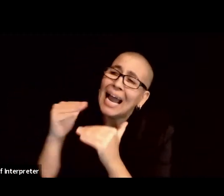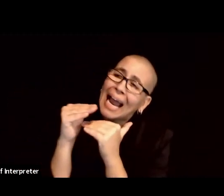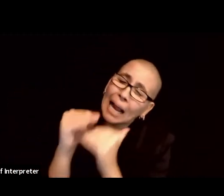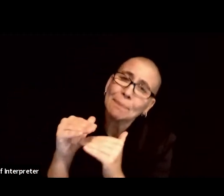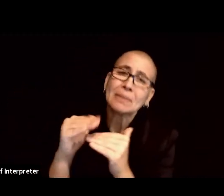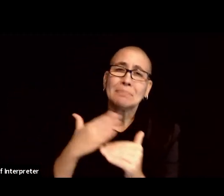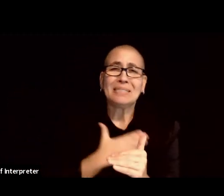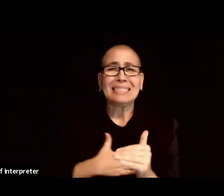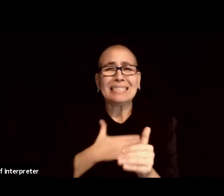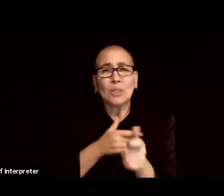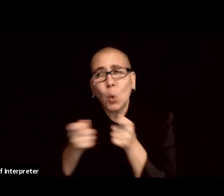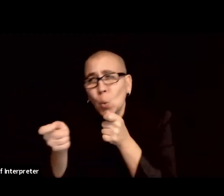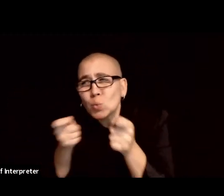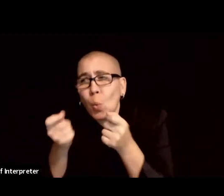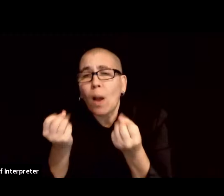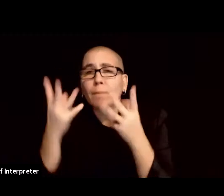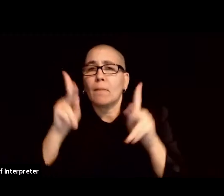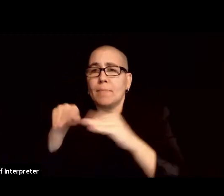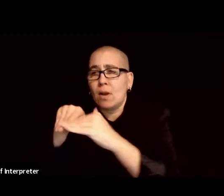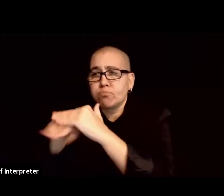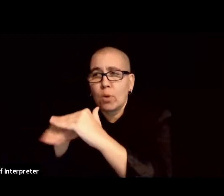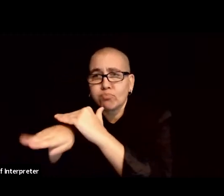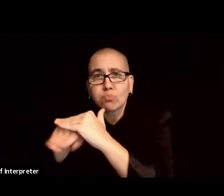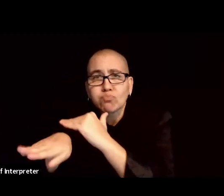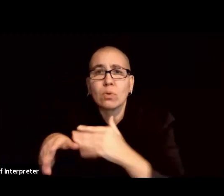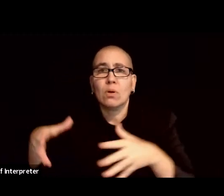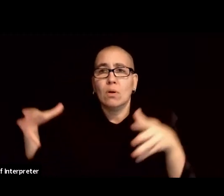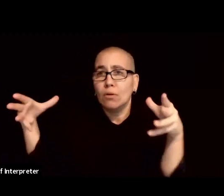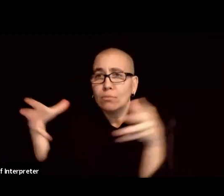As we do continue to